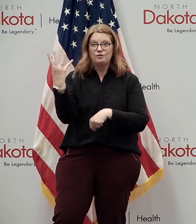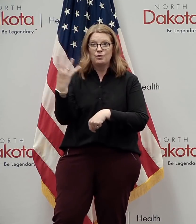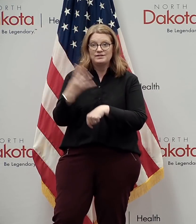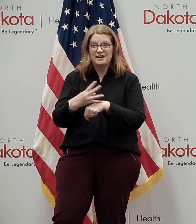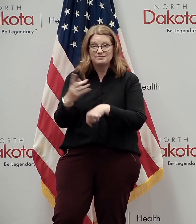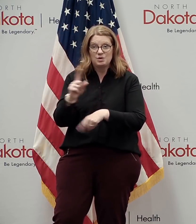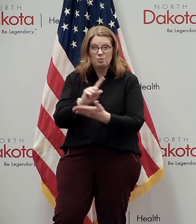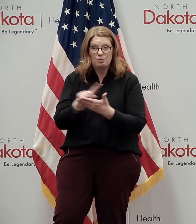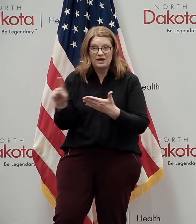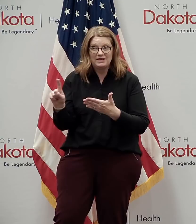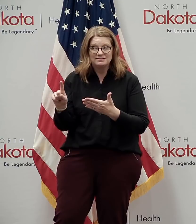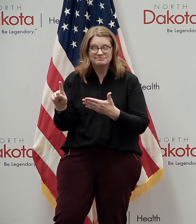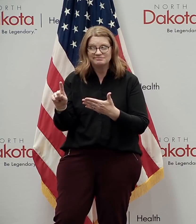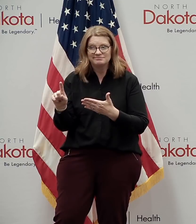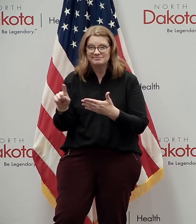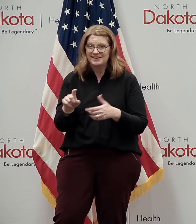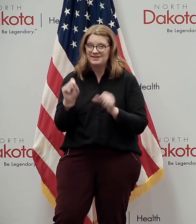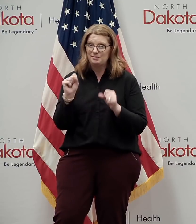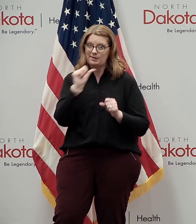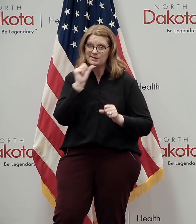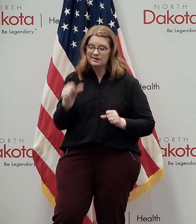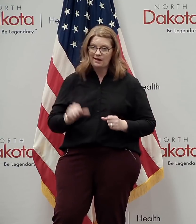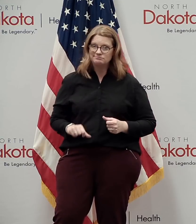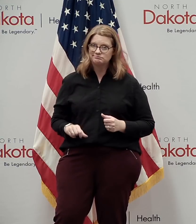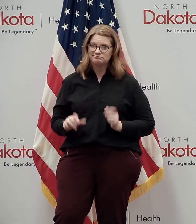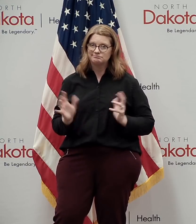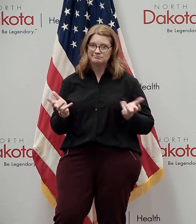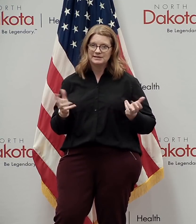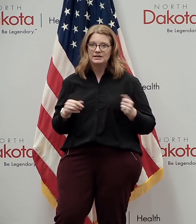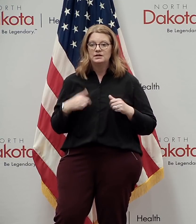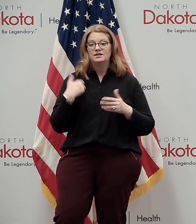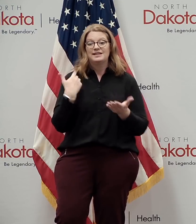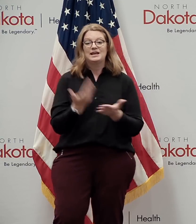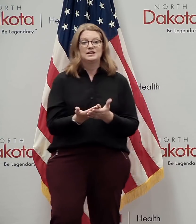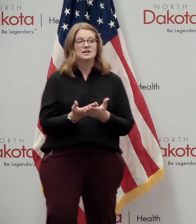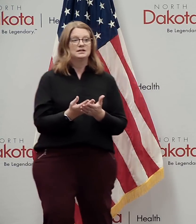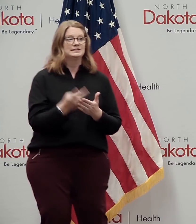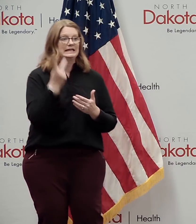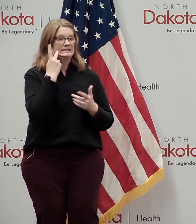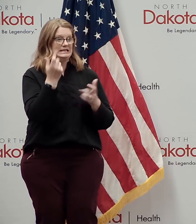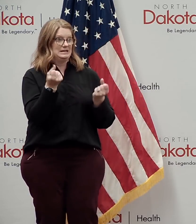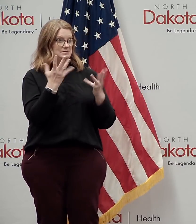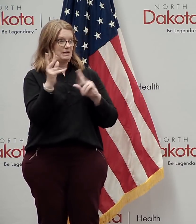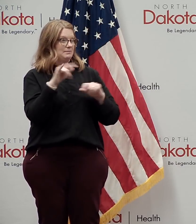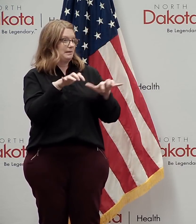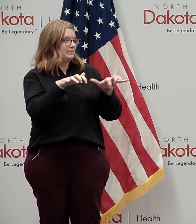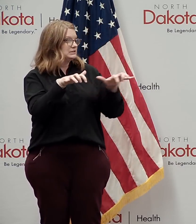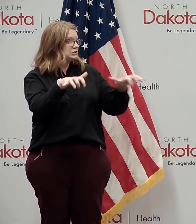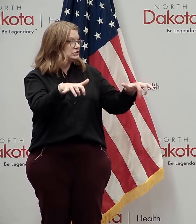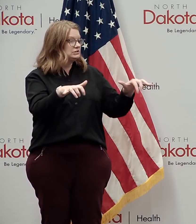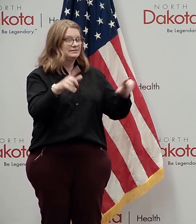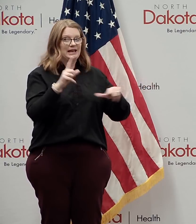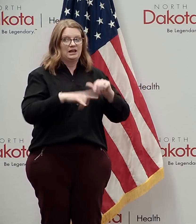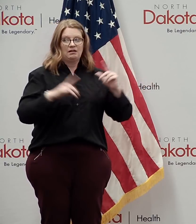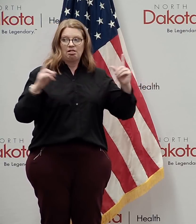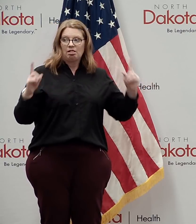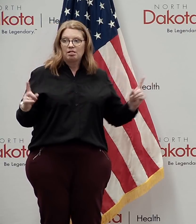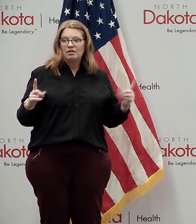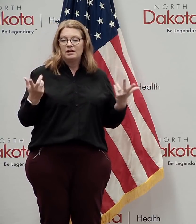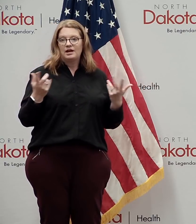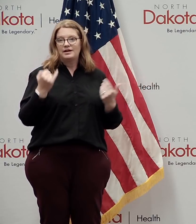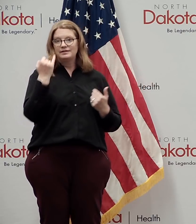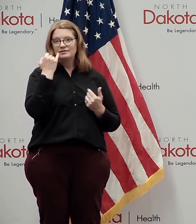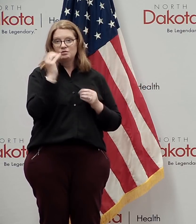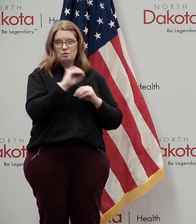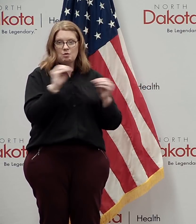out to dinner. And they're definitely going to not go out to dinner if they go to some place and they get there and they see it's super crowded, they can't socially distance, and nobody on the staff is